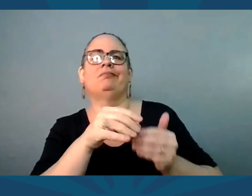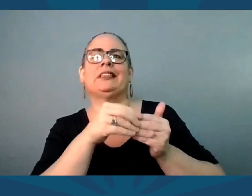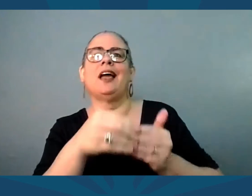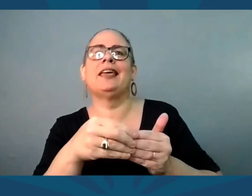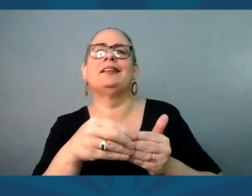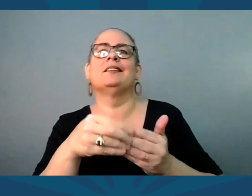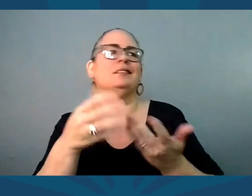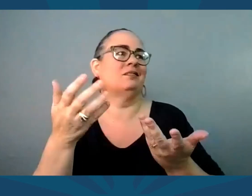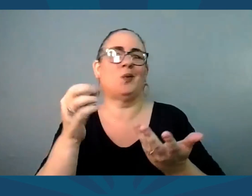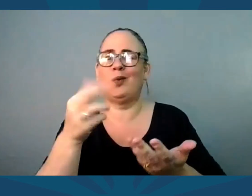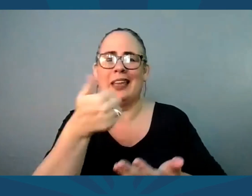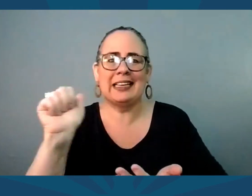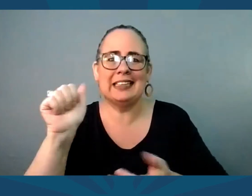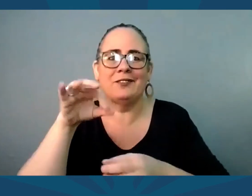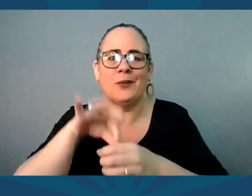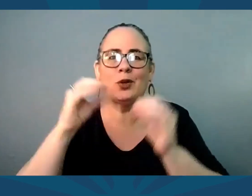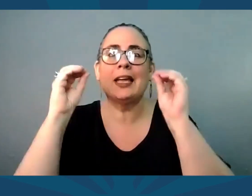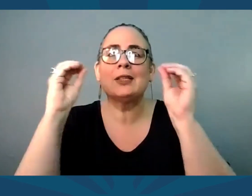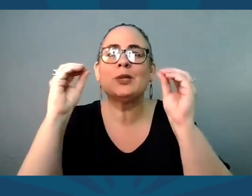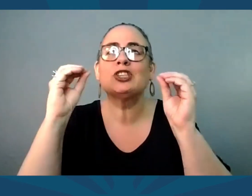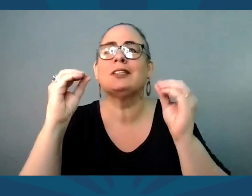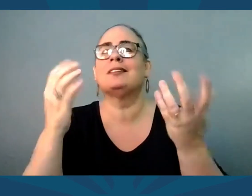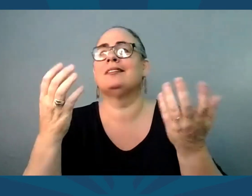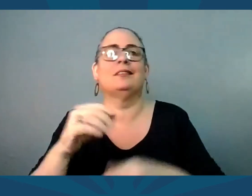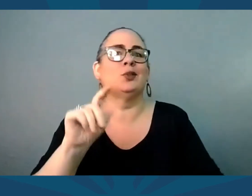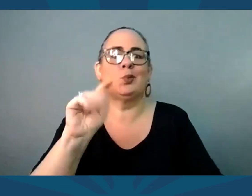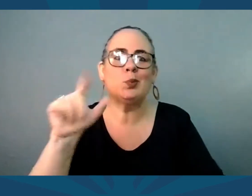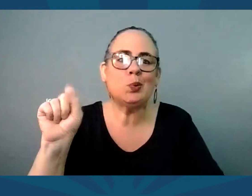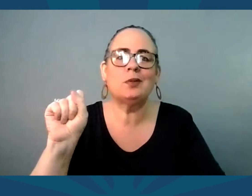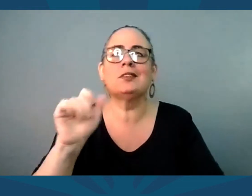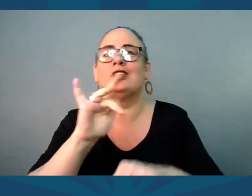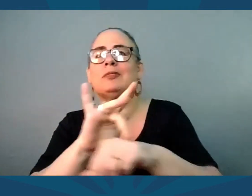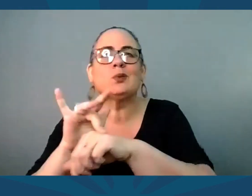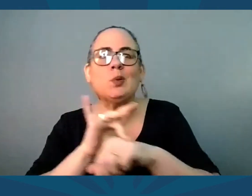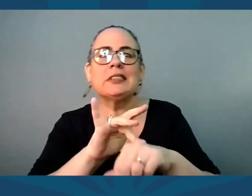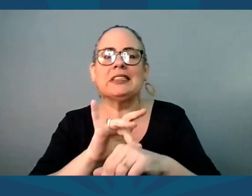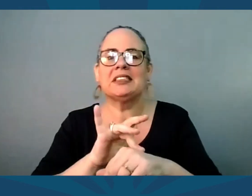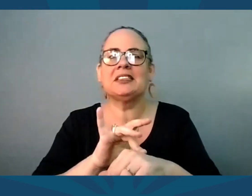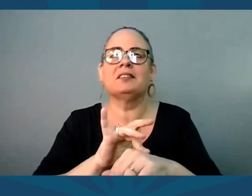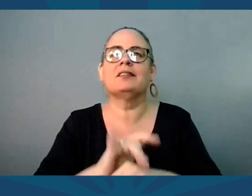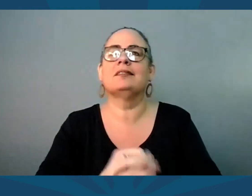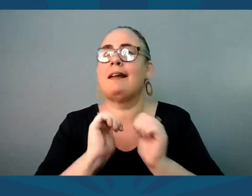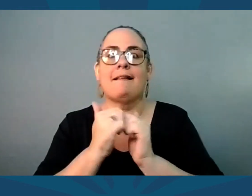Call for questions on this guide or voter education, tools, and resources.